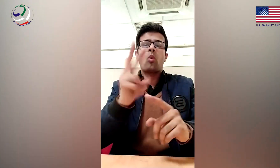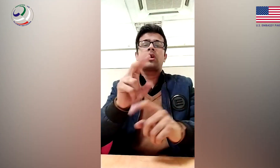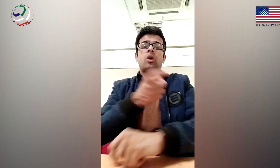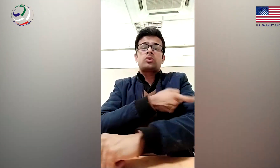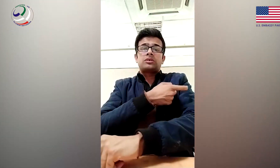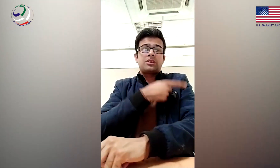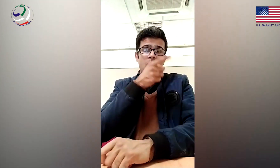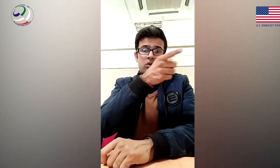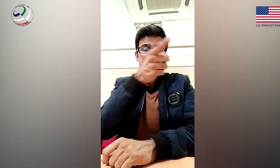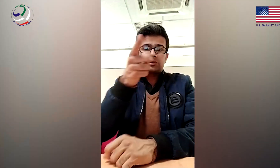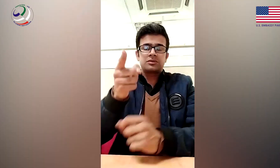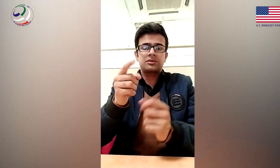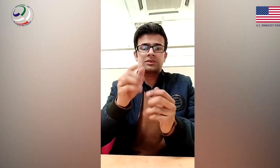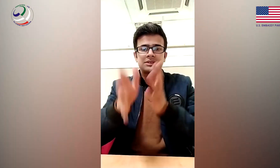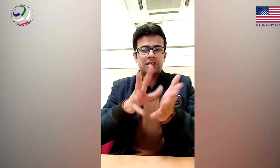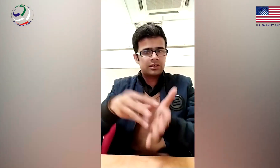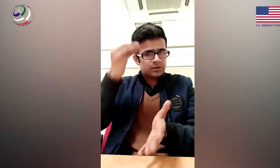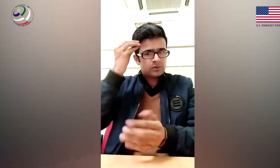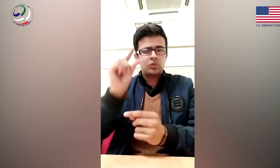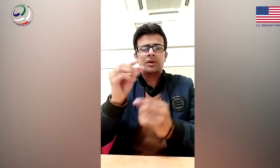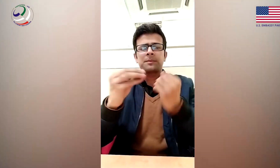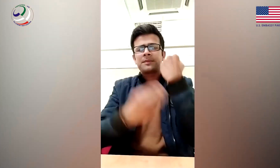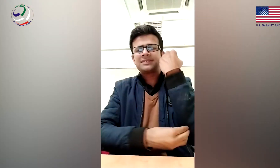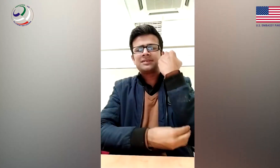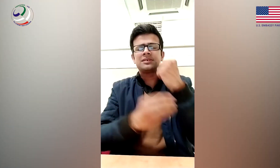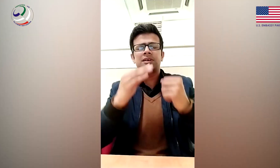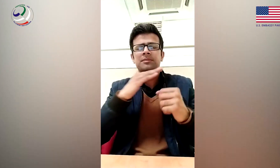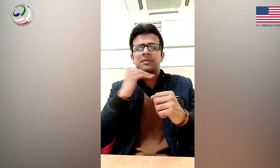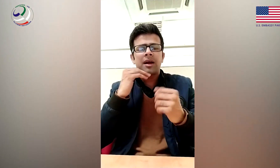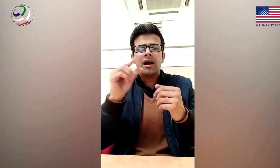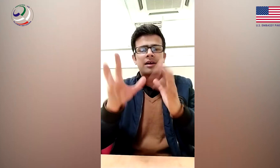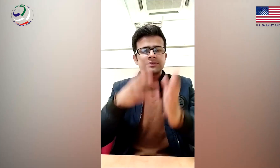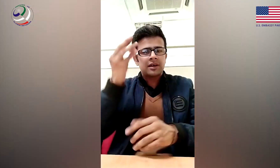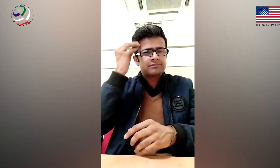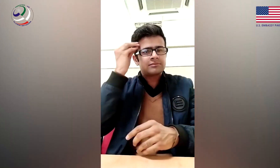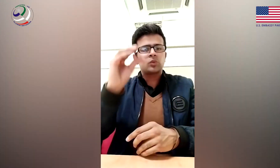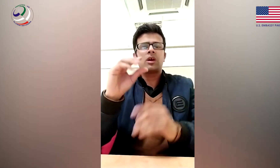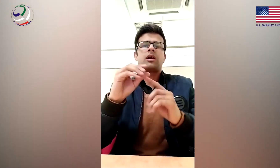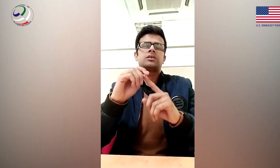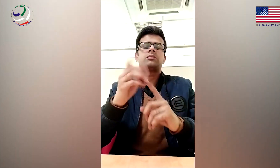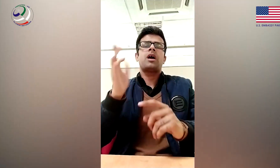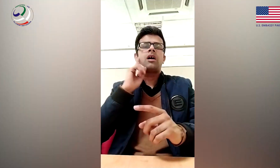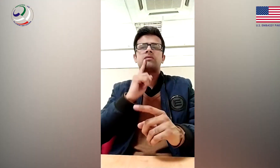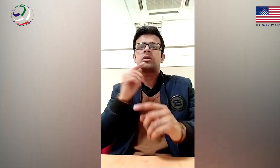The government should take the initiative that the doctor should know sign language. Even basic science could do